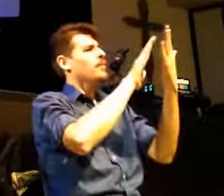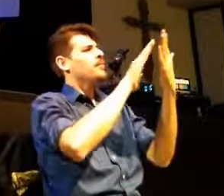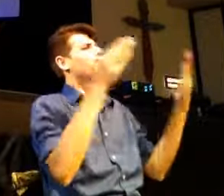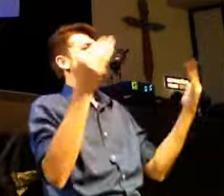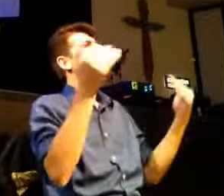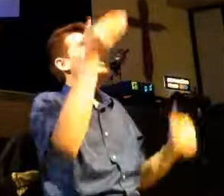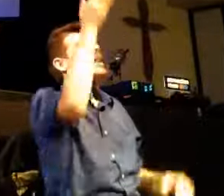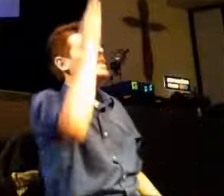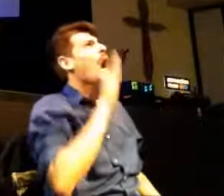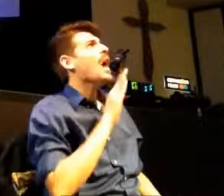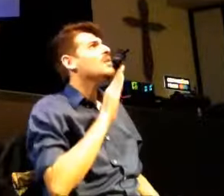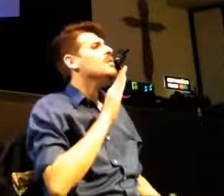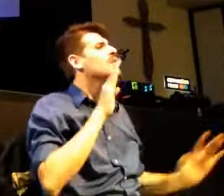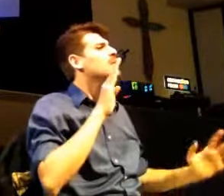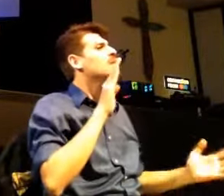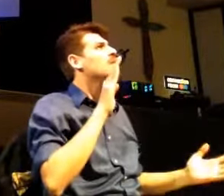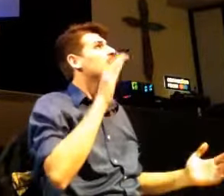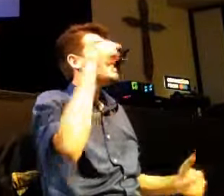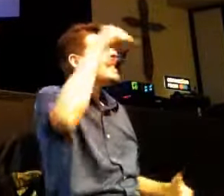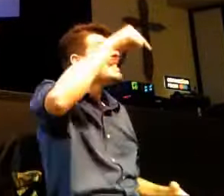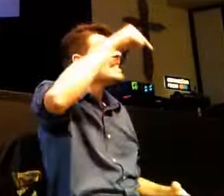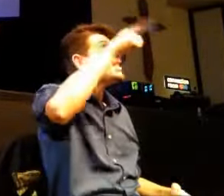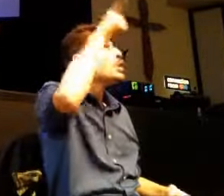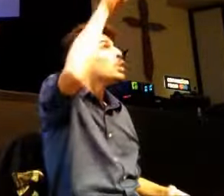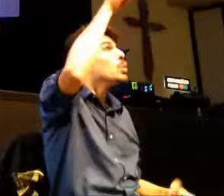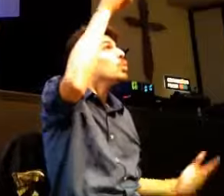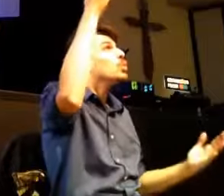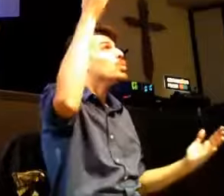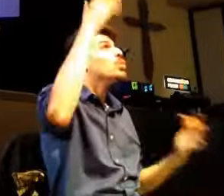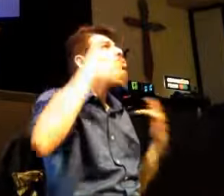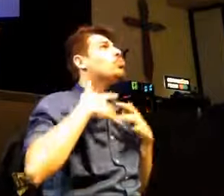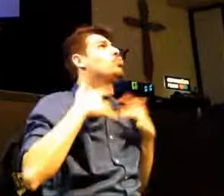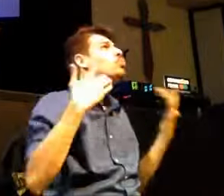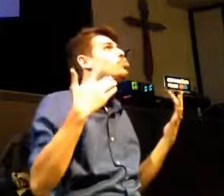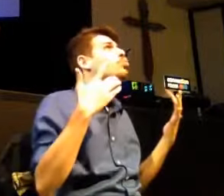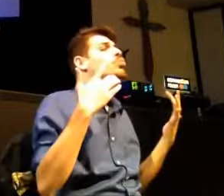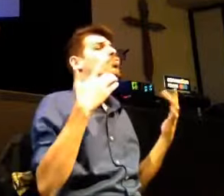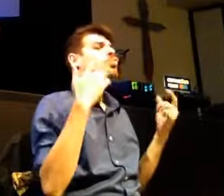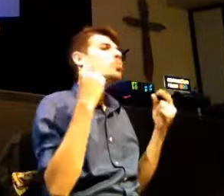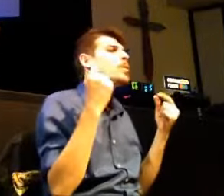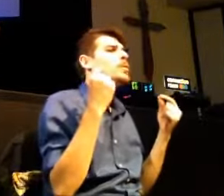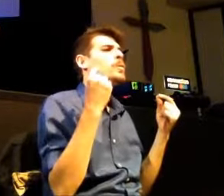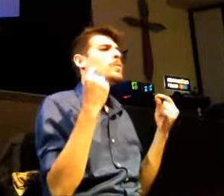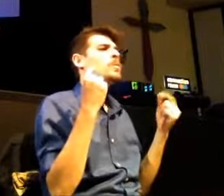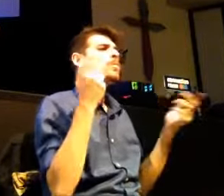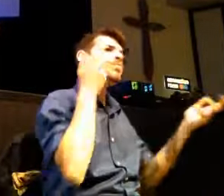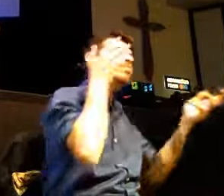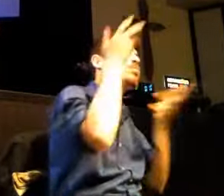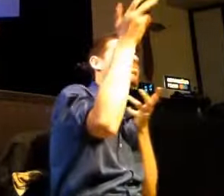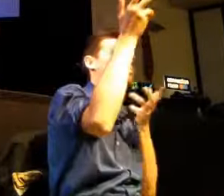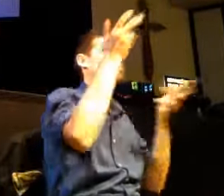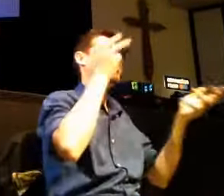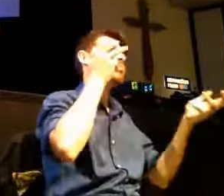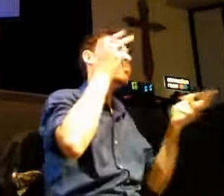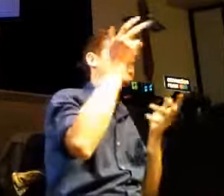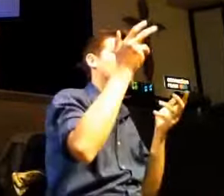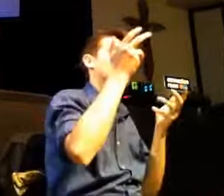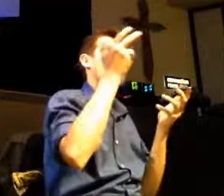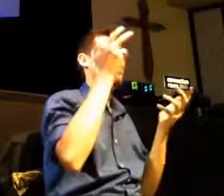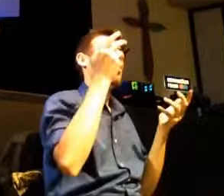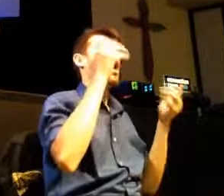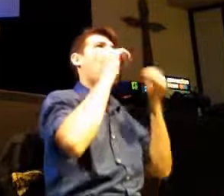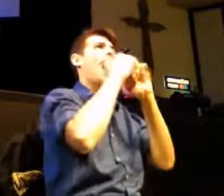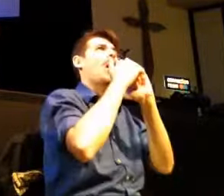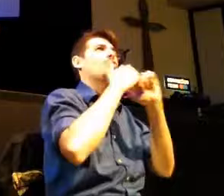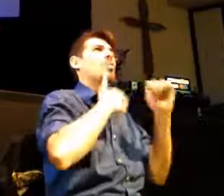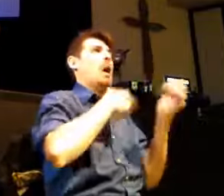Is that you? Because those are the moments that you can begin to ask God, What is it that I need to see in